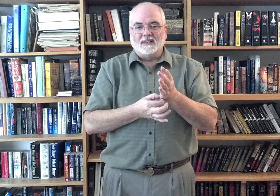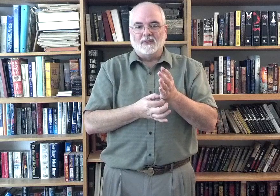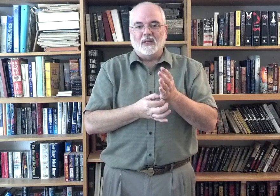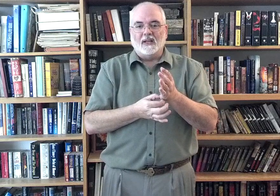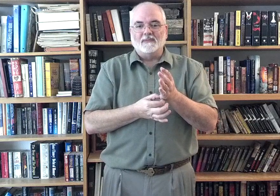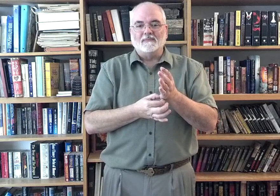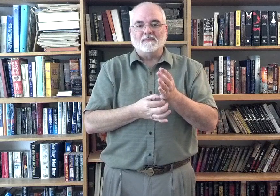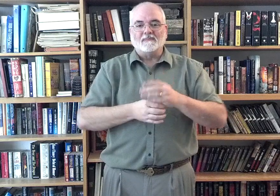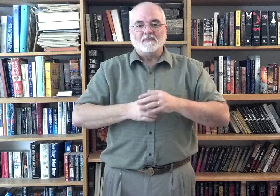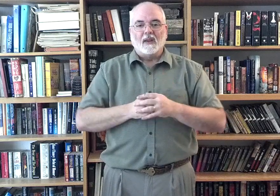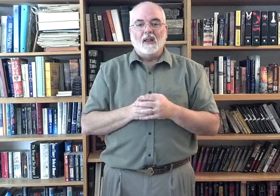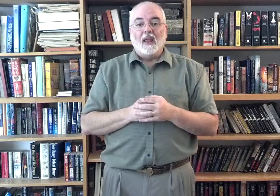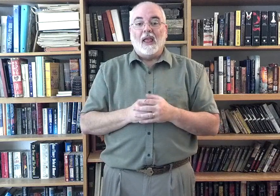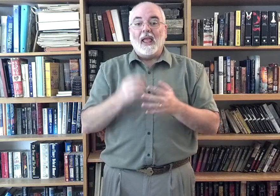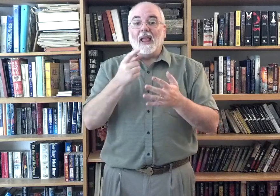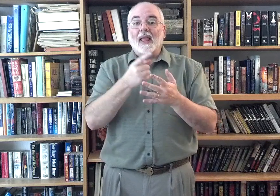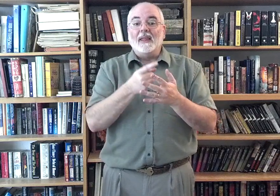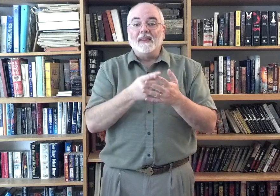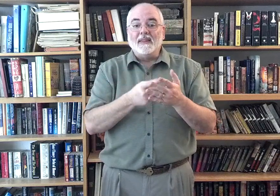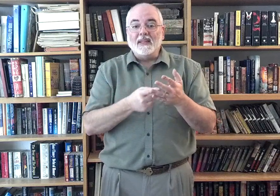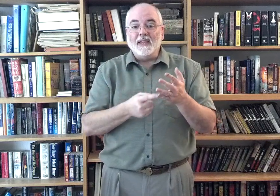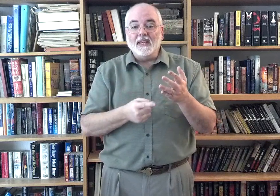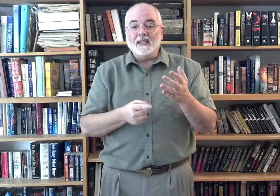Okay? And these